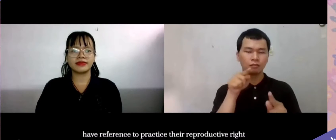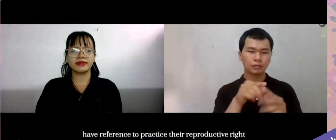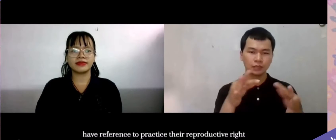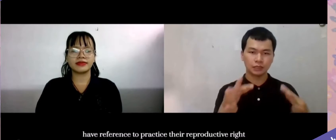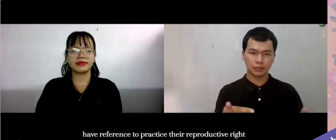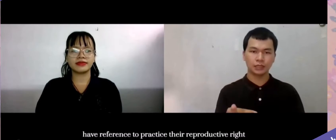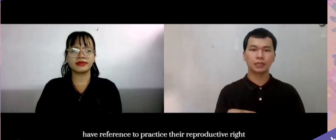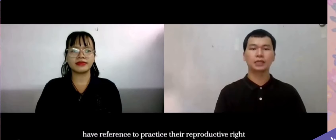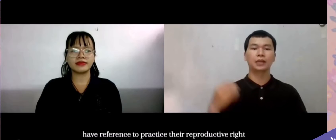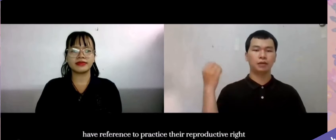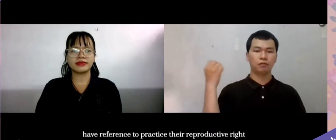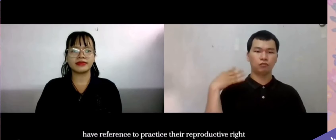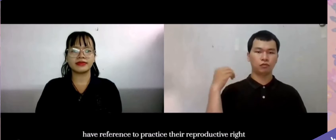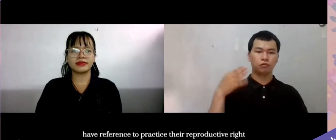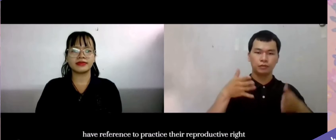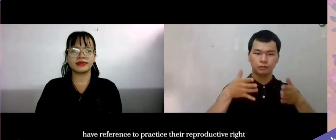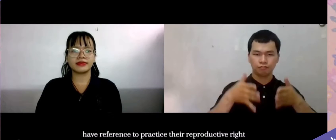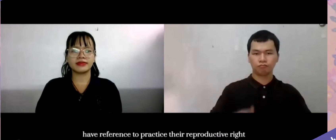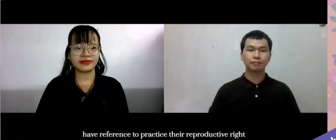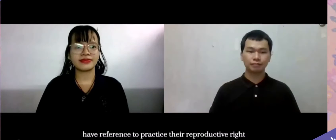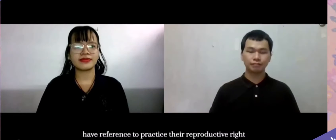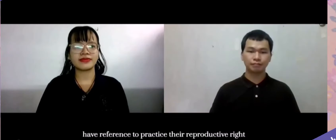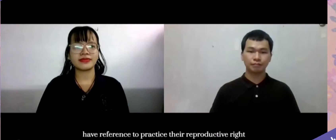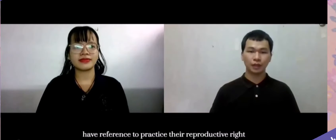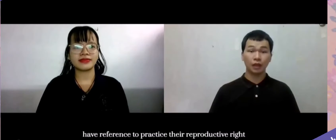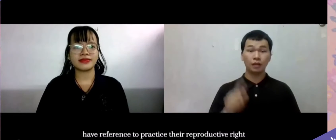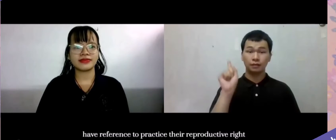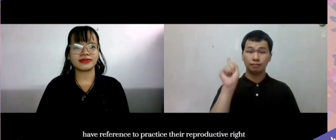have reference to practice their reproductive right